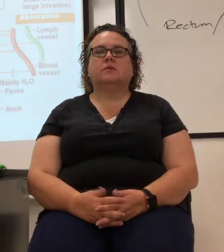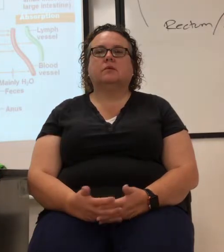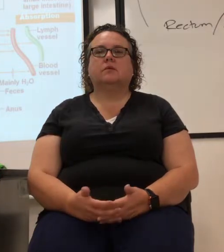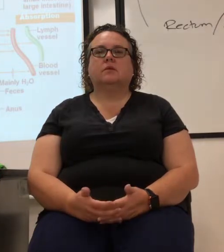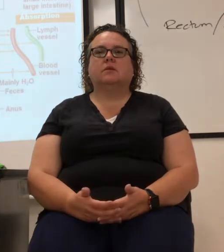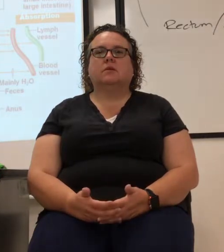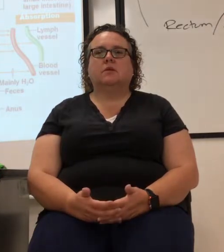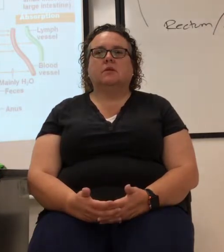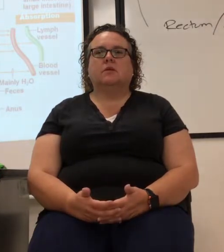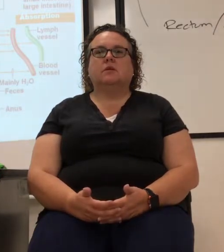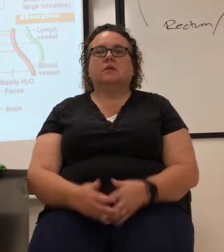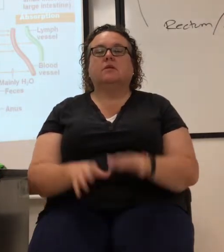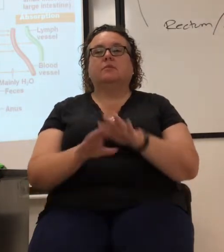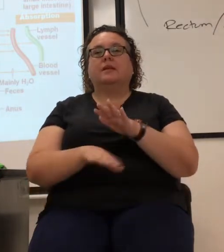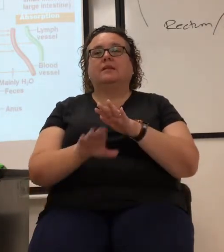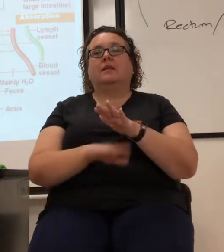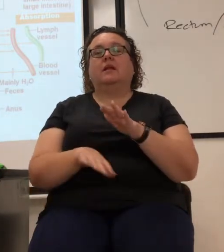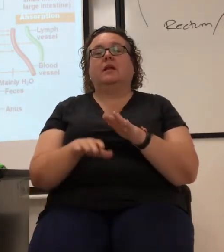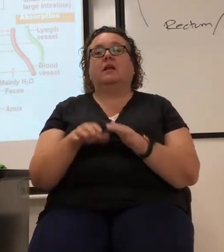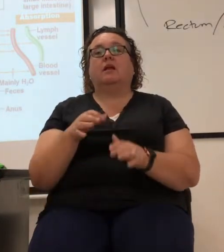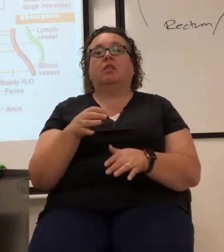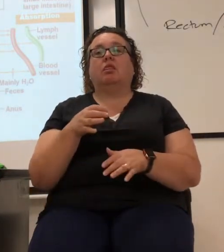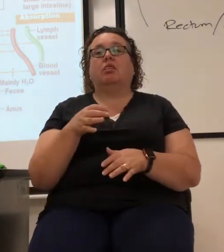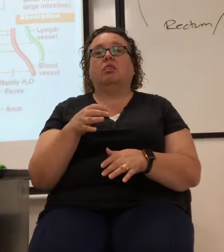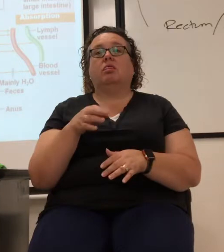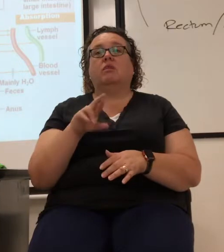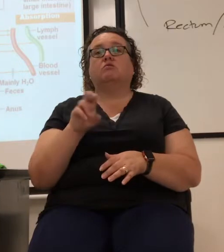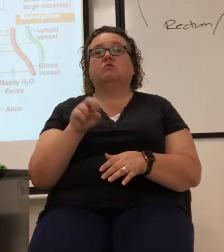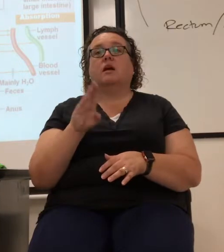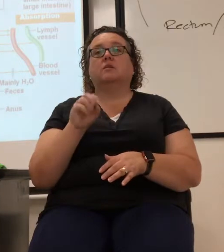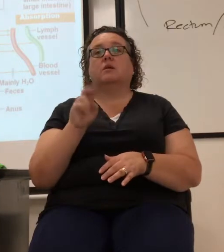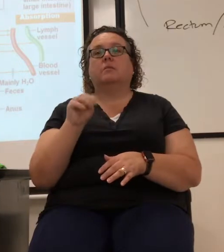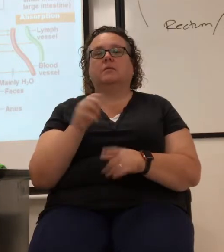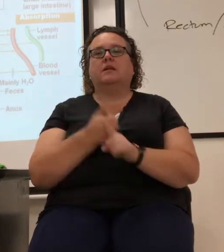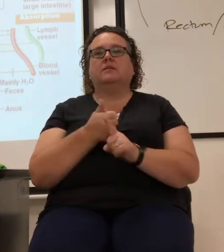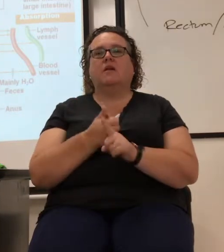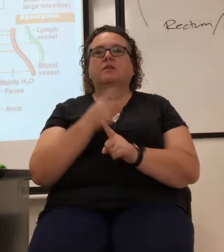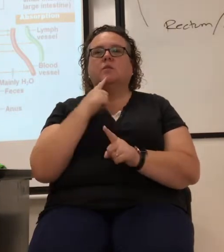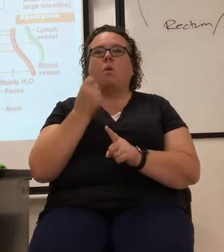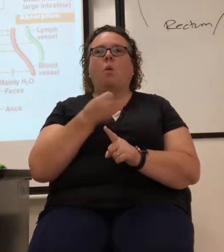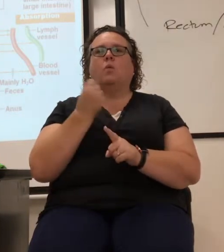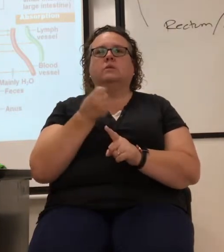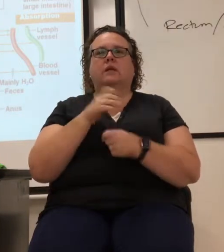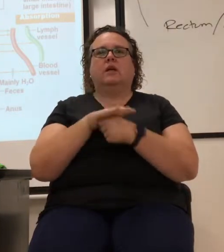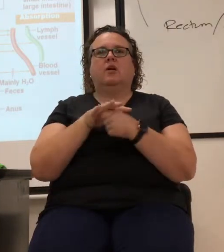Basically, the rectum is a holding chamber for feces.